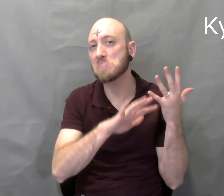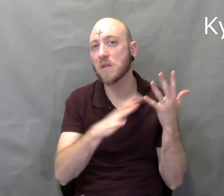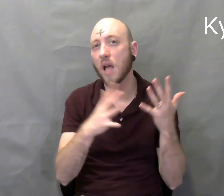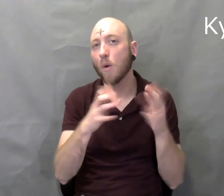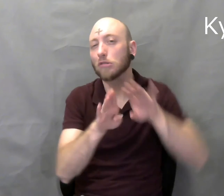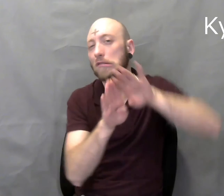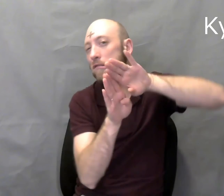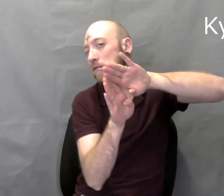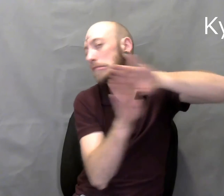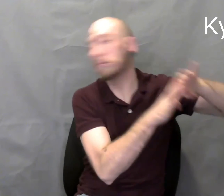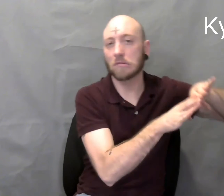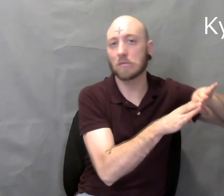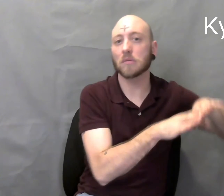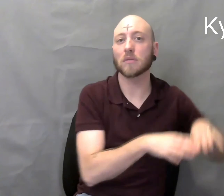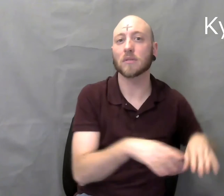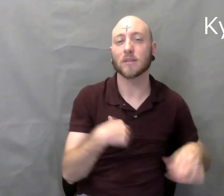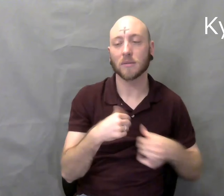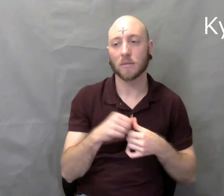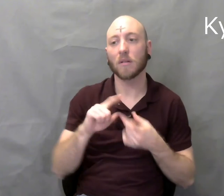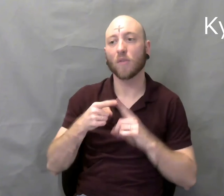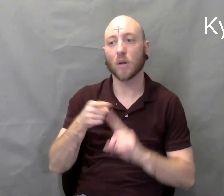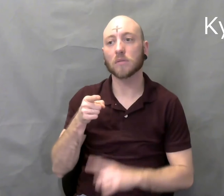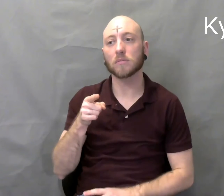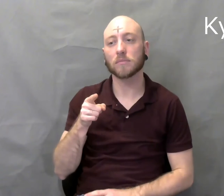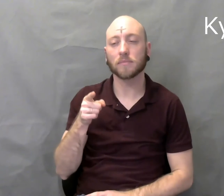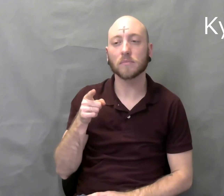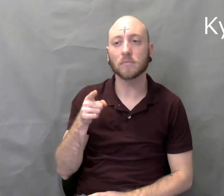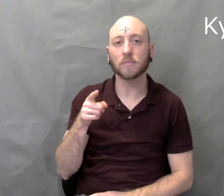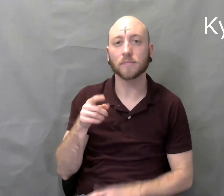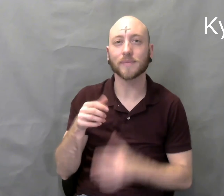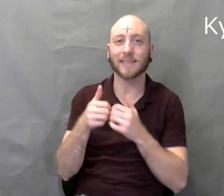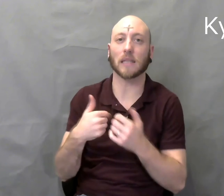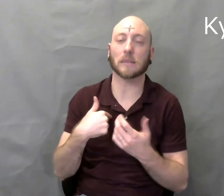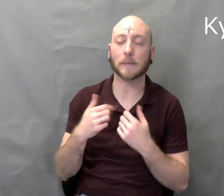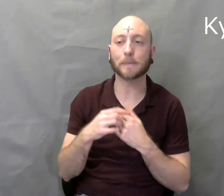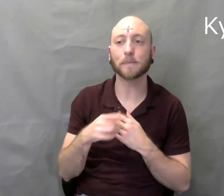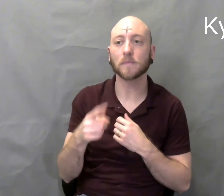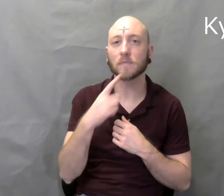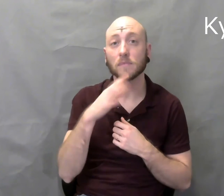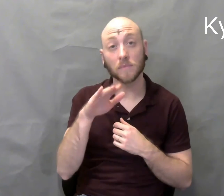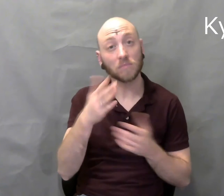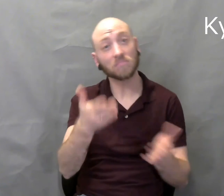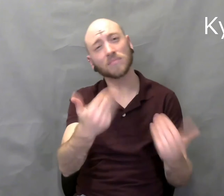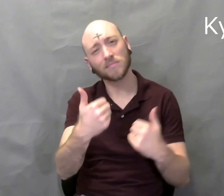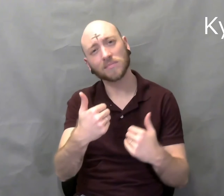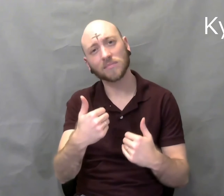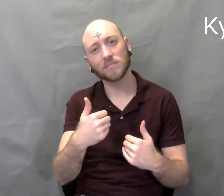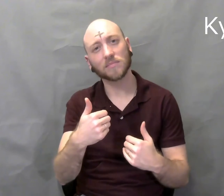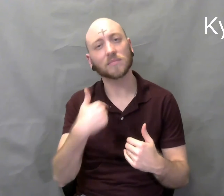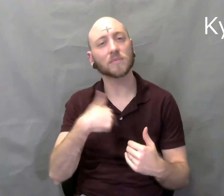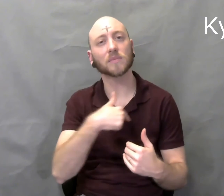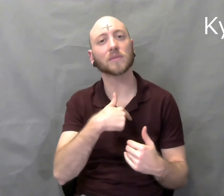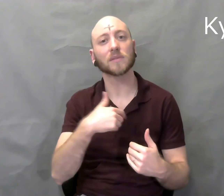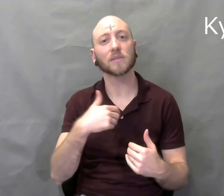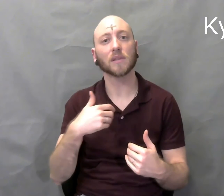living. And so I remember my friend Joker, he called, he texted me and he was like, hey, you should come over. We're going to, I've got my